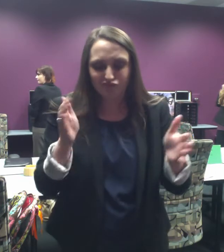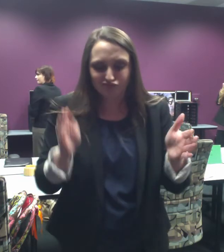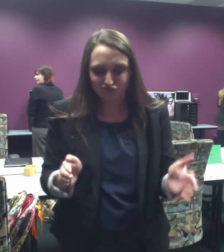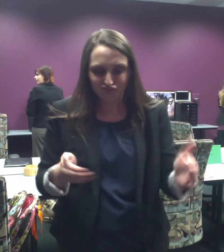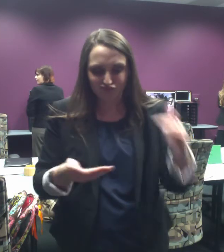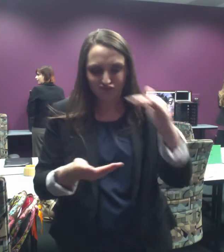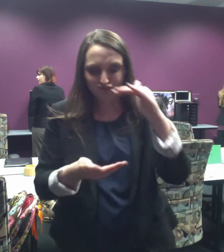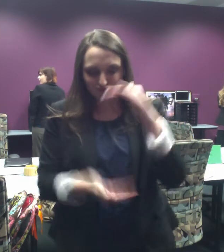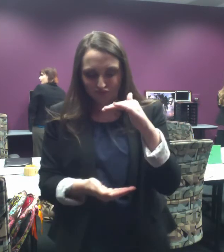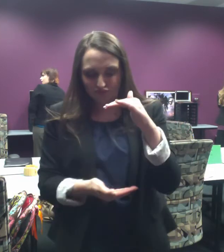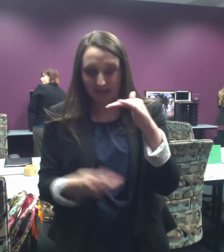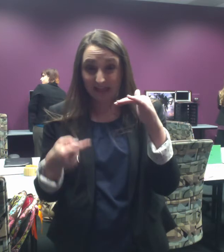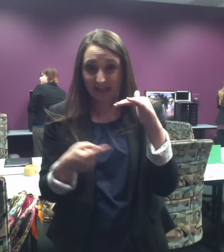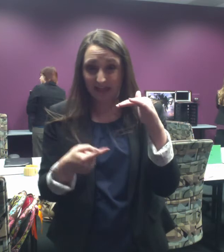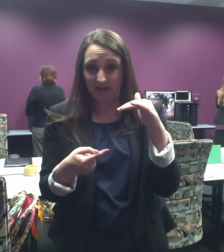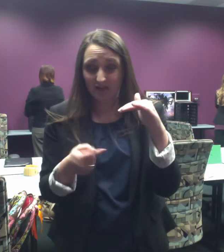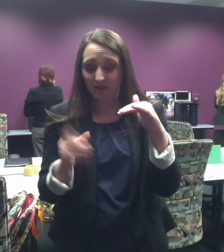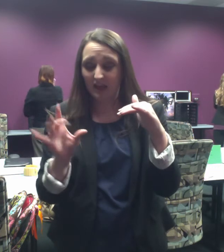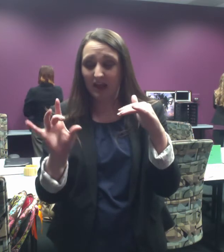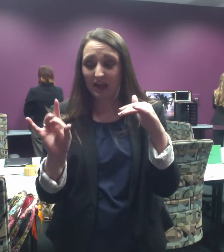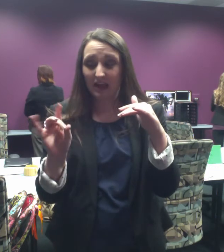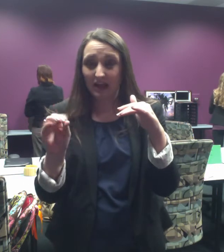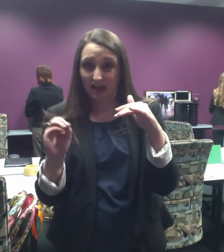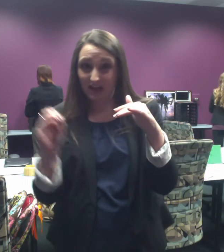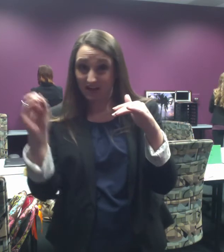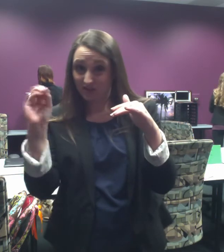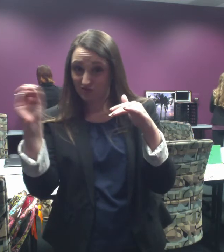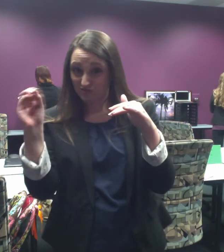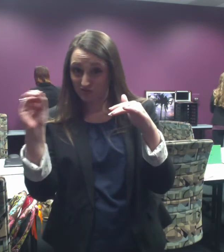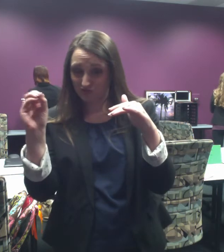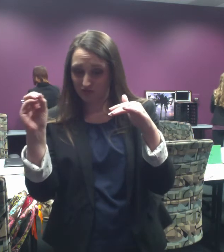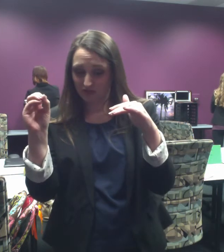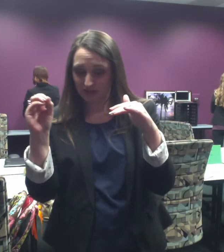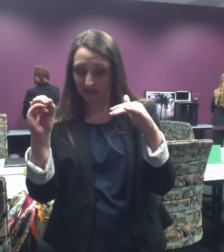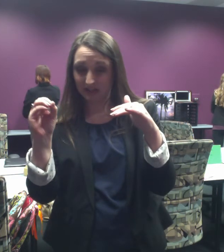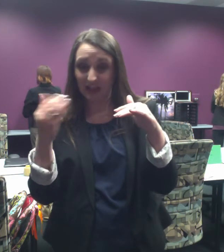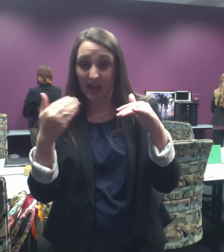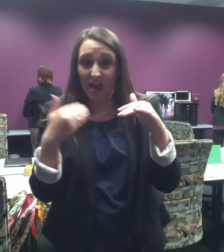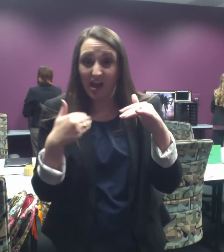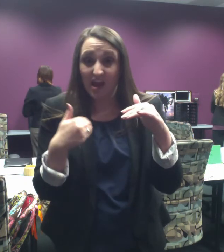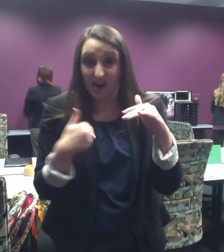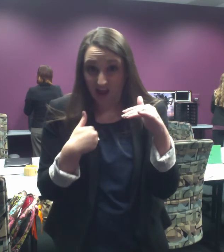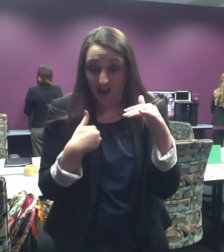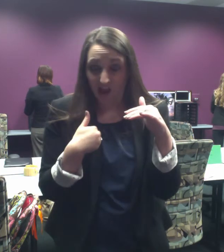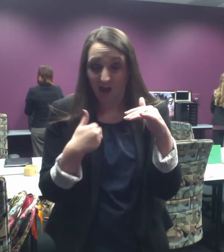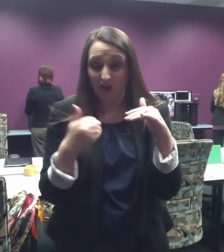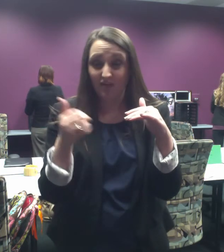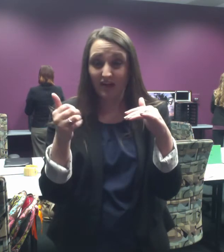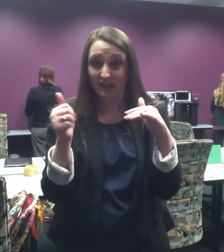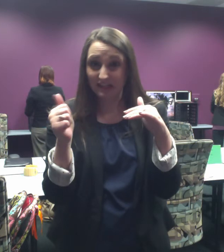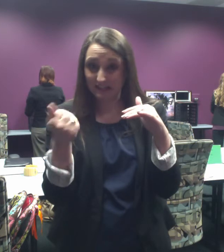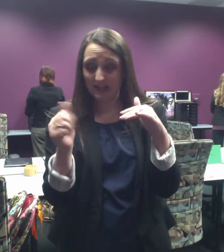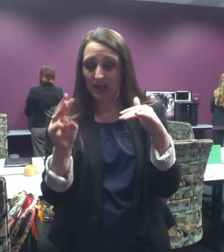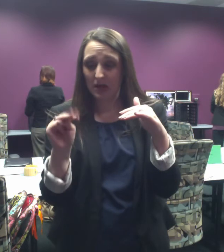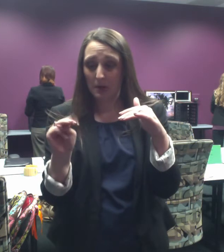10 milliliters of water. At 80 degrees, this box will hold 10 milliliters of water. Now, and I measure